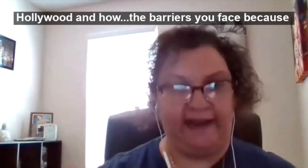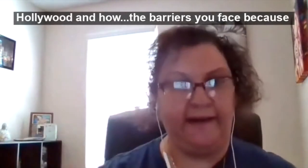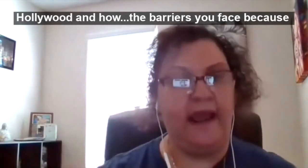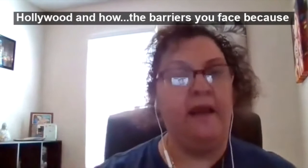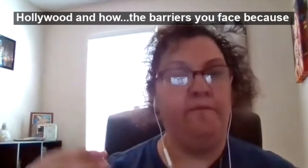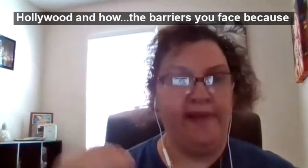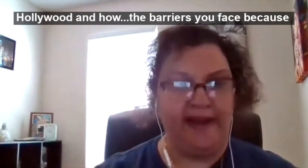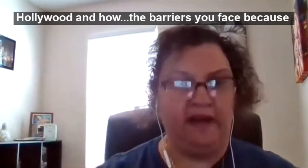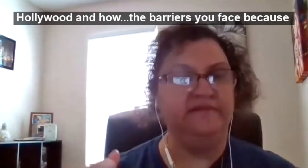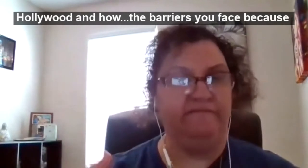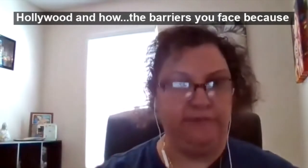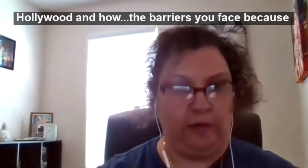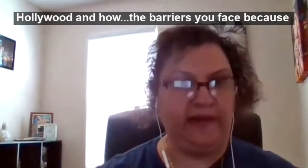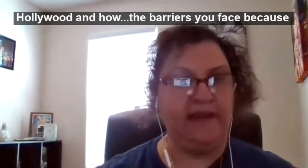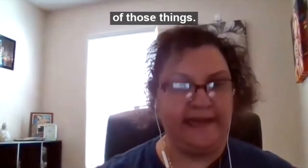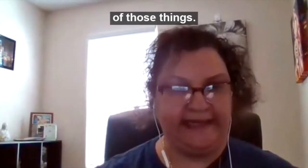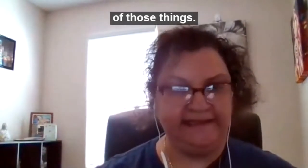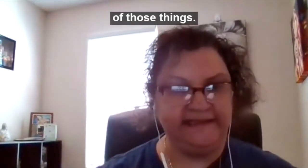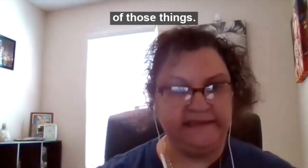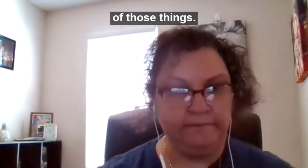faced because of those things.